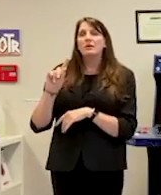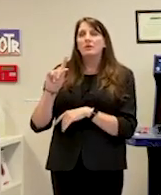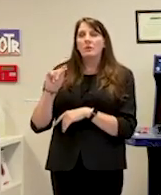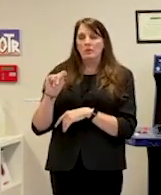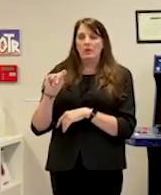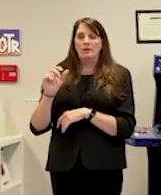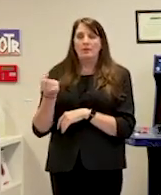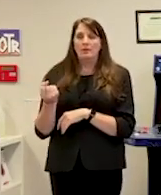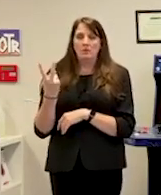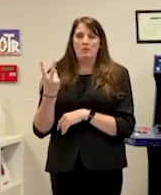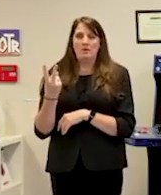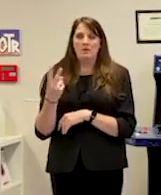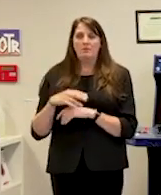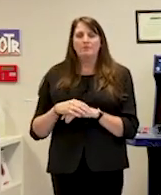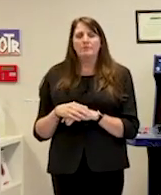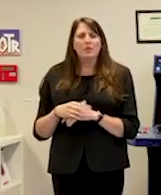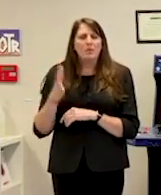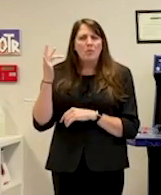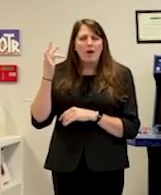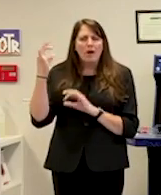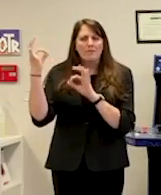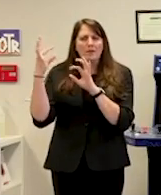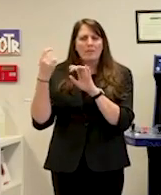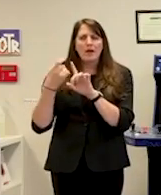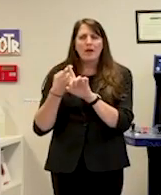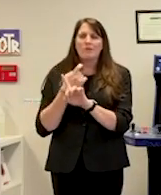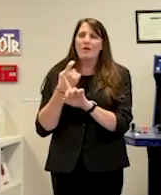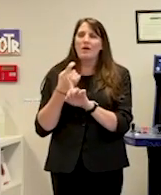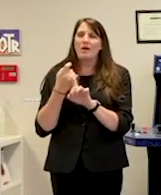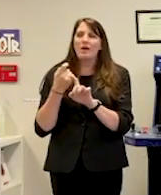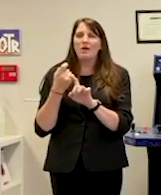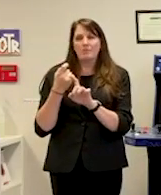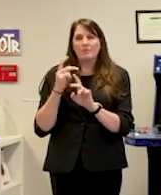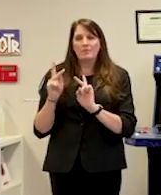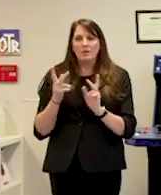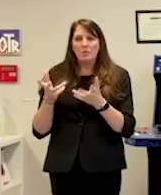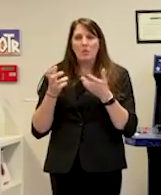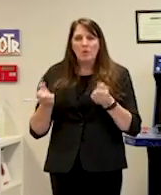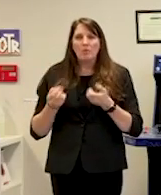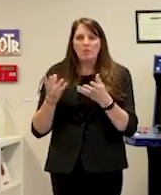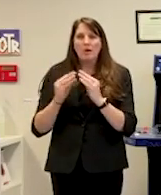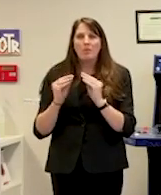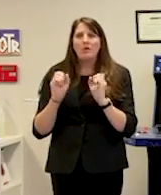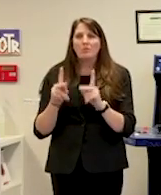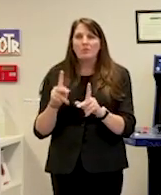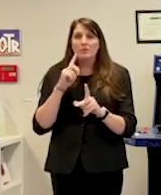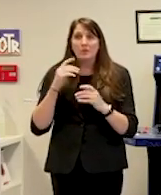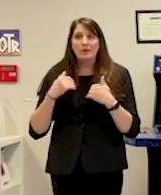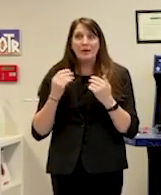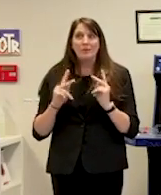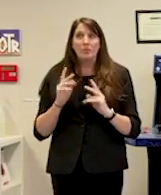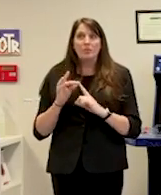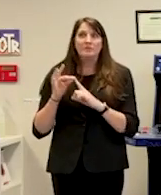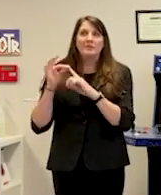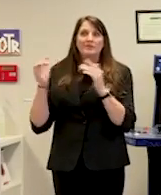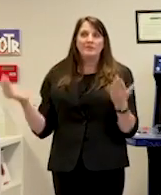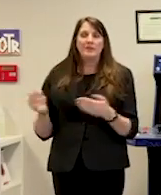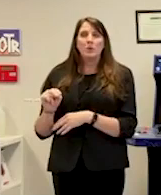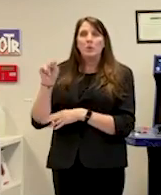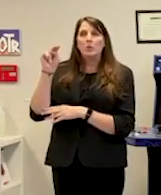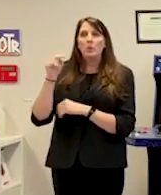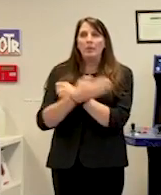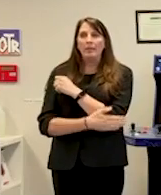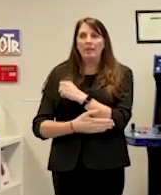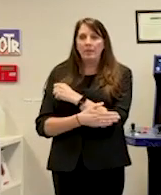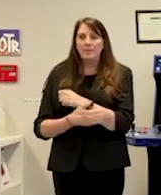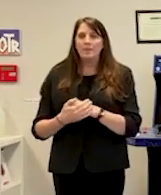provide more opportunities for our young people, especially in North County. And some of those activities are structured like